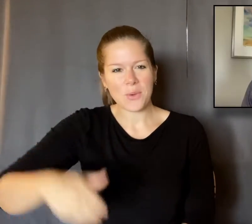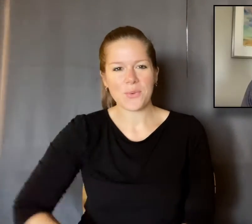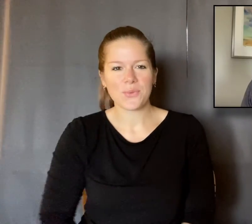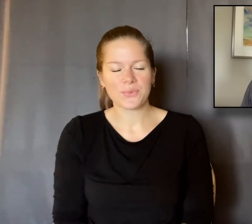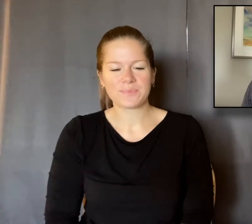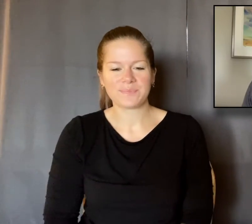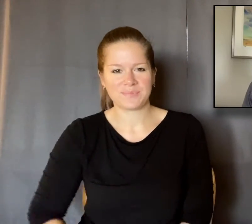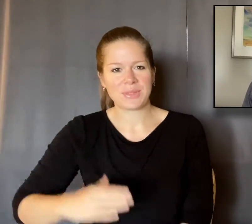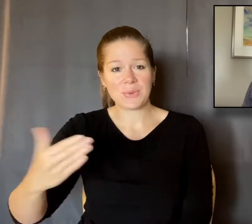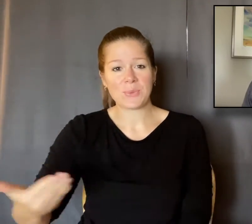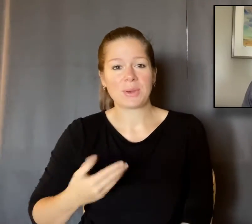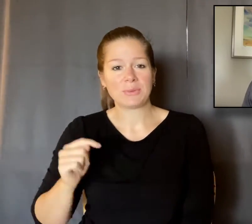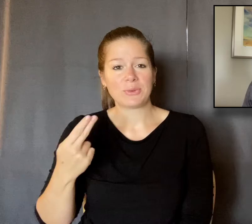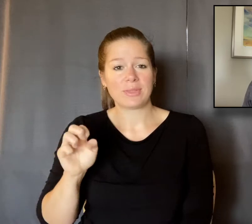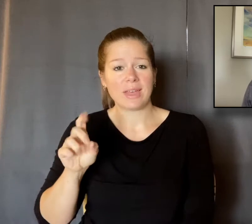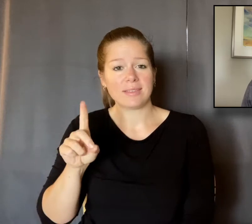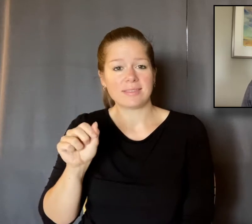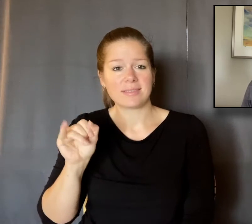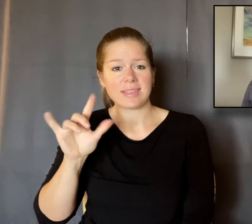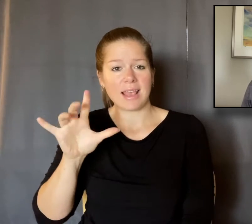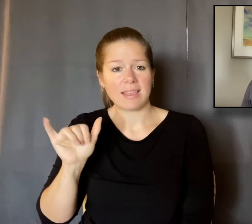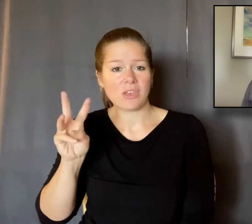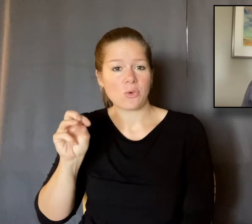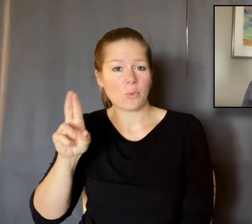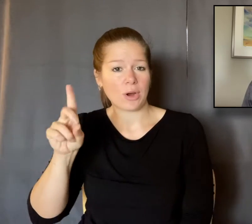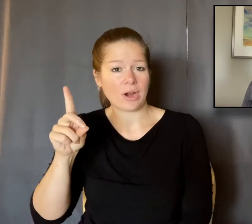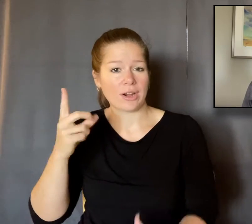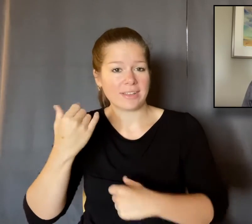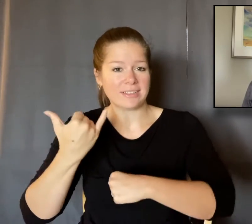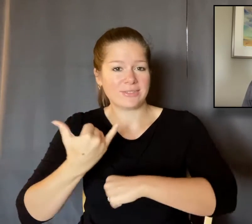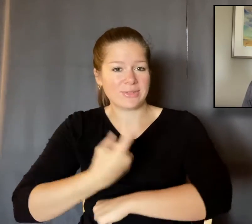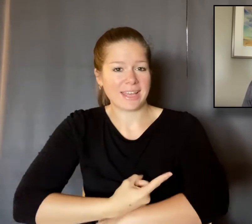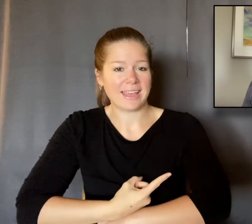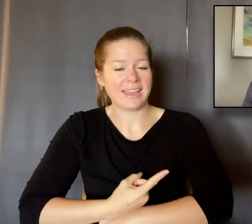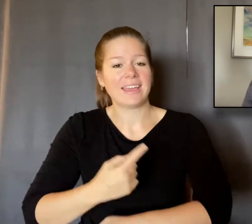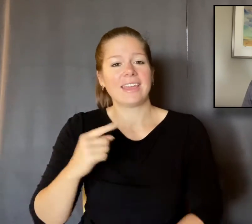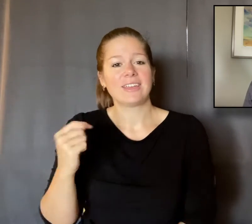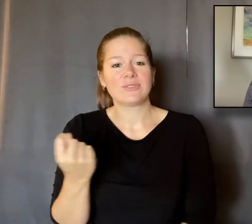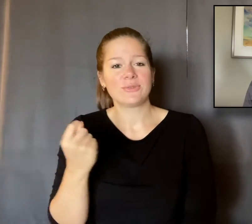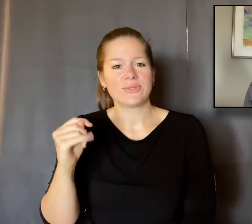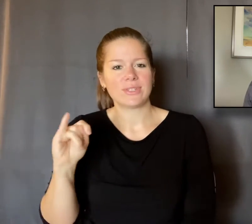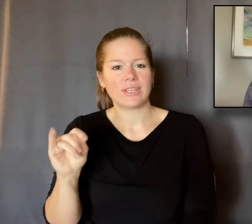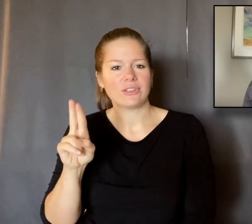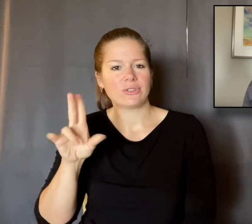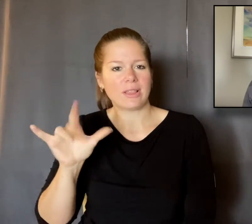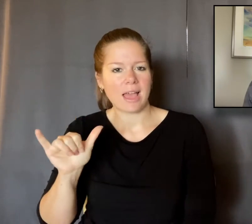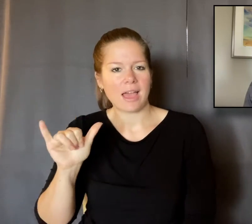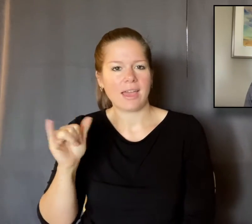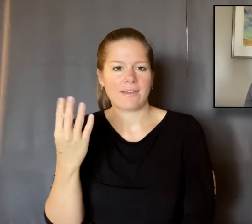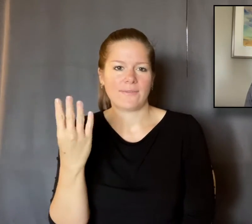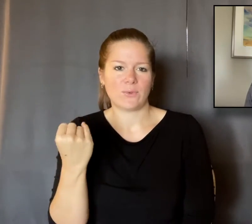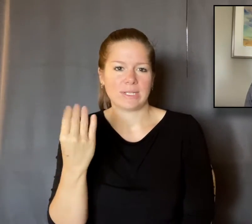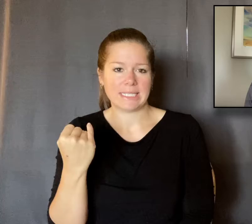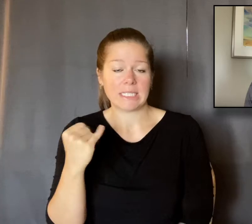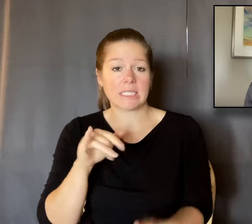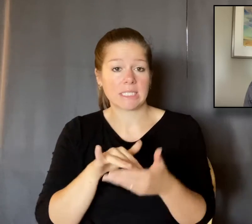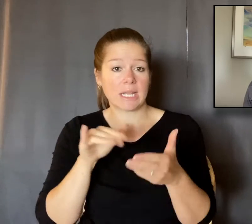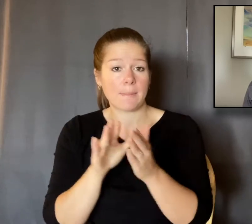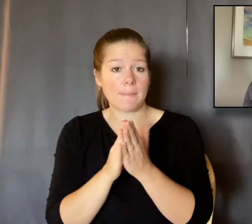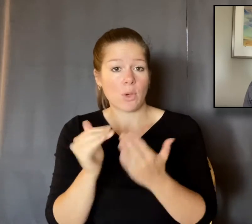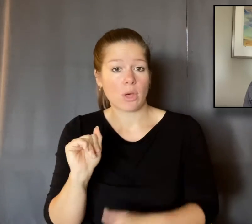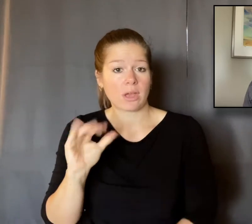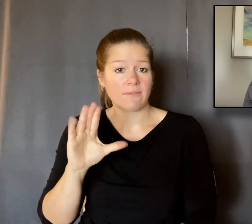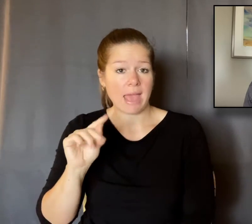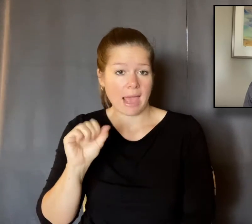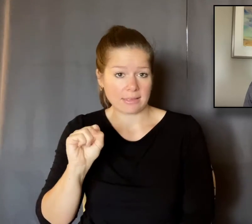Hey Redeemer, welcome to the Daily Word for Tuesday, July the 14th. I want to read you our text. We're in Acts 24 today as part